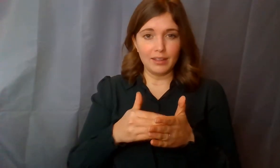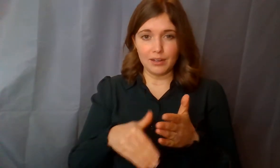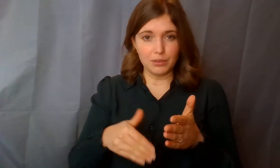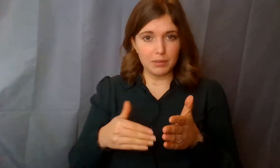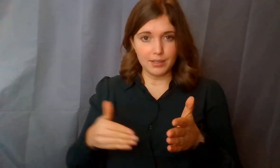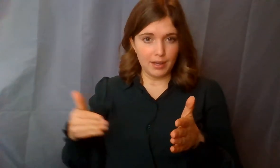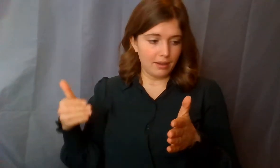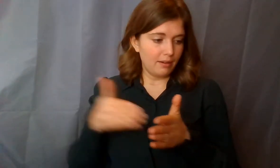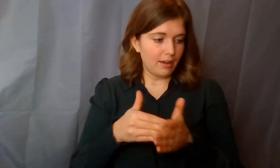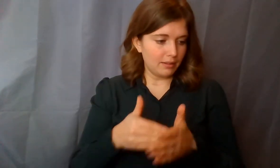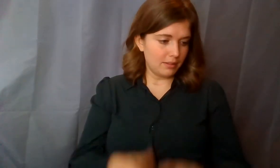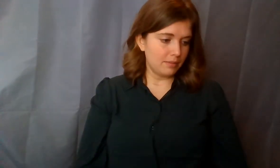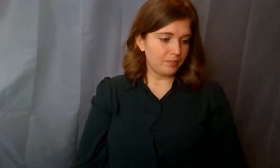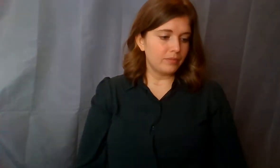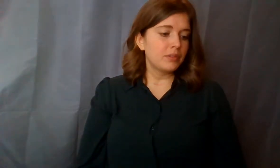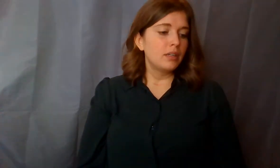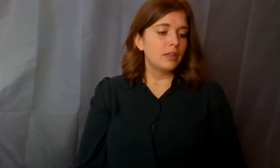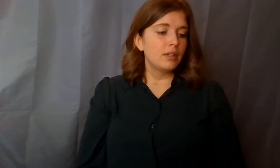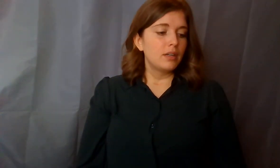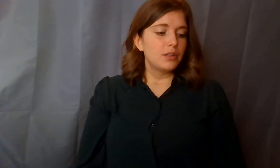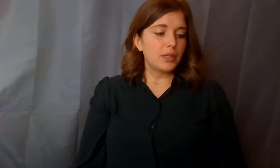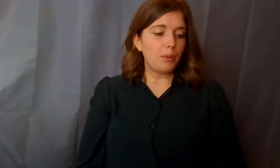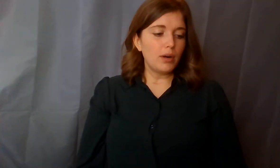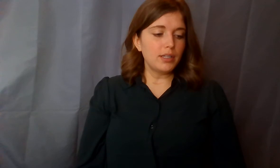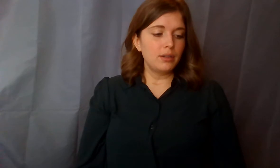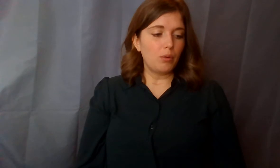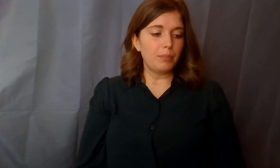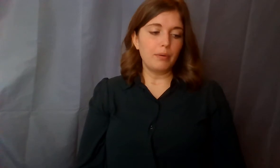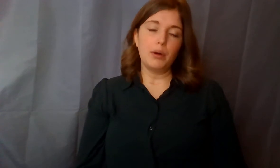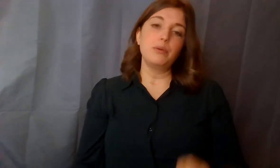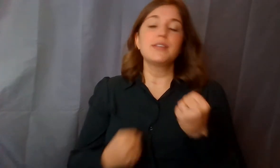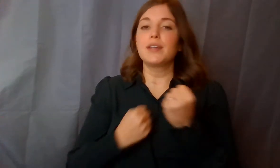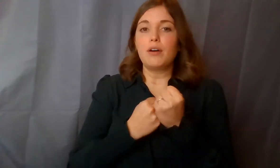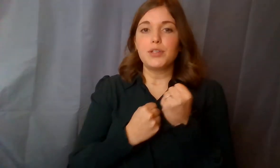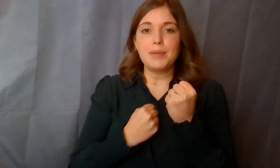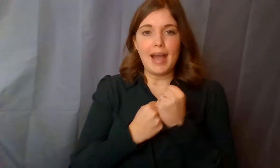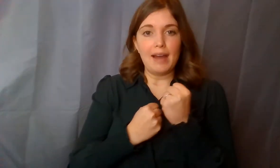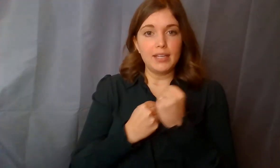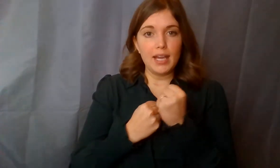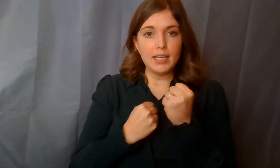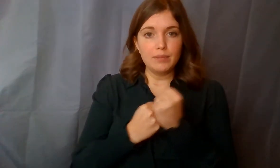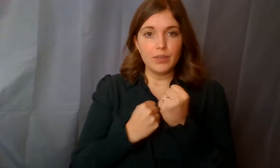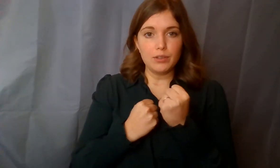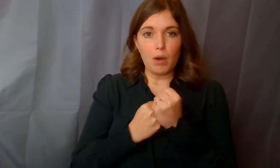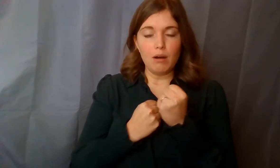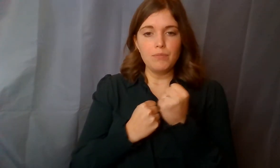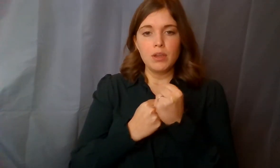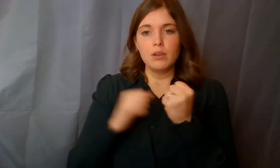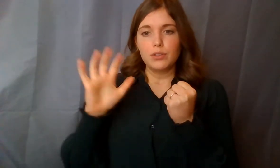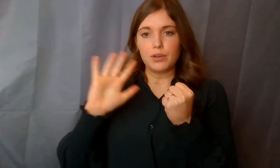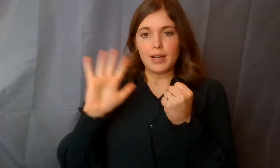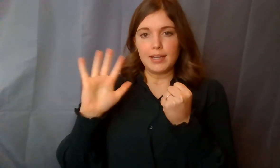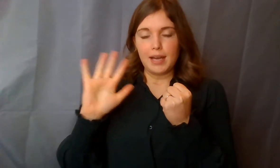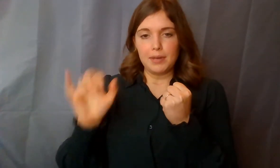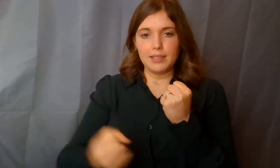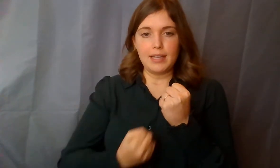that extra piece of cake. Against. Support or pro. This could also be advocate as well. So your non-dominant's down